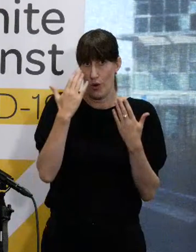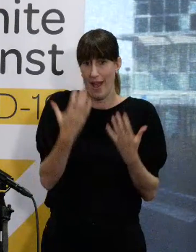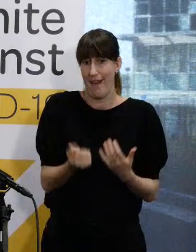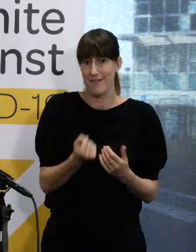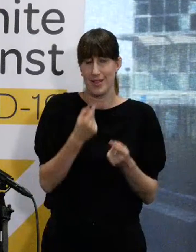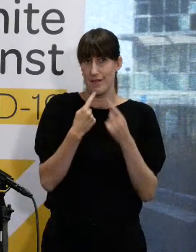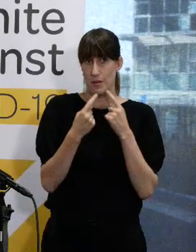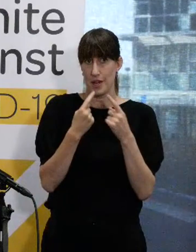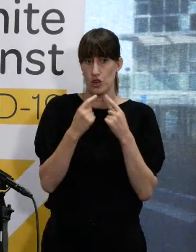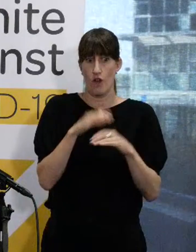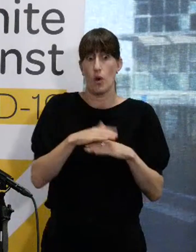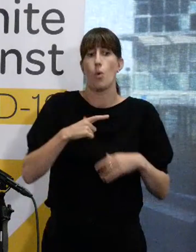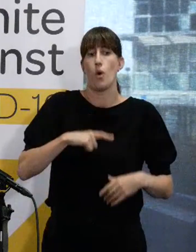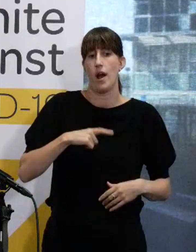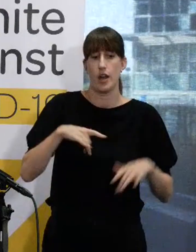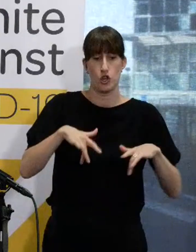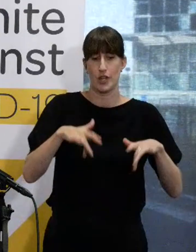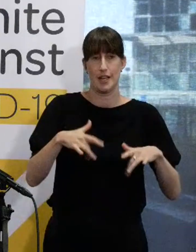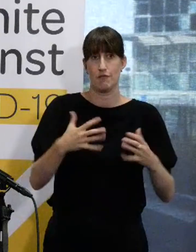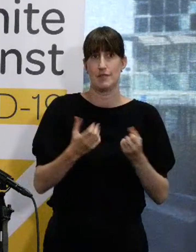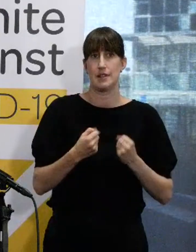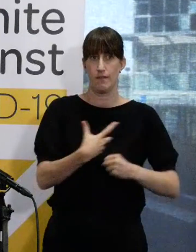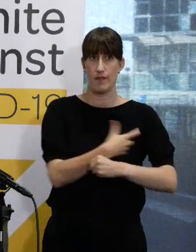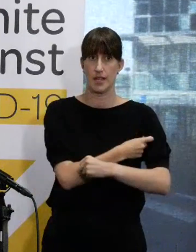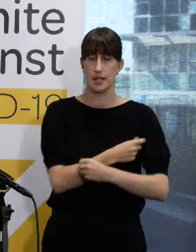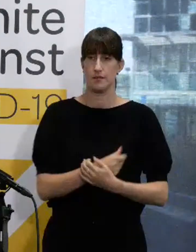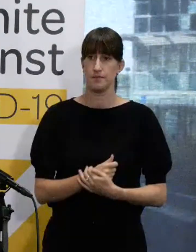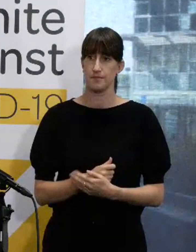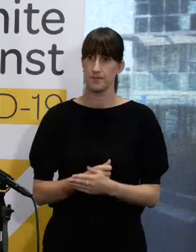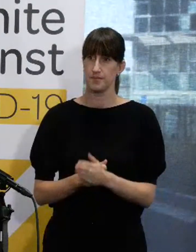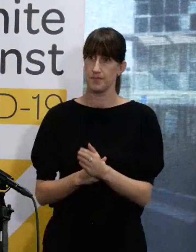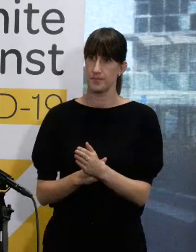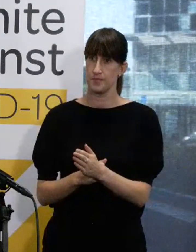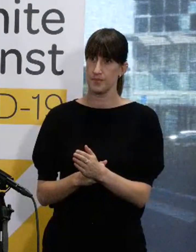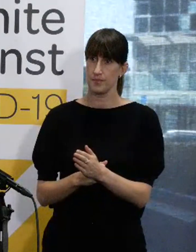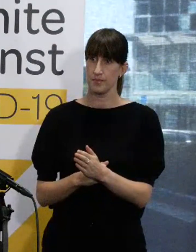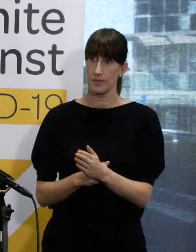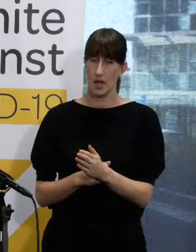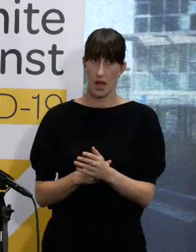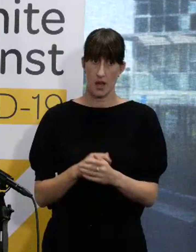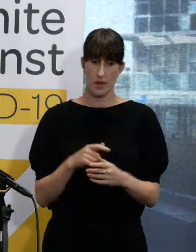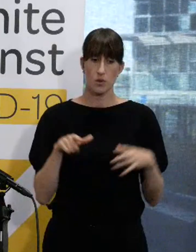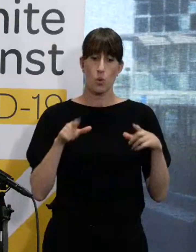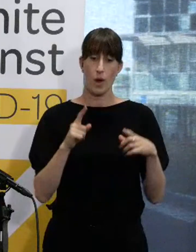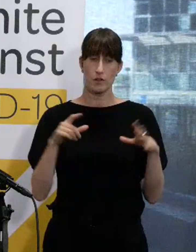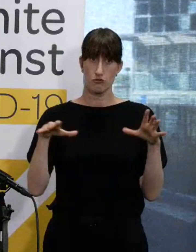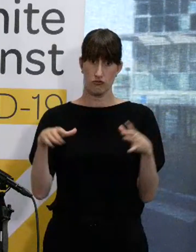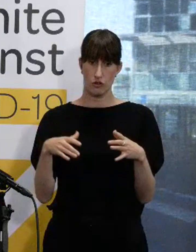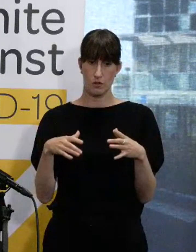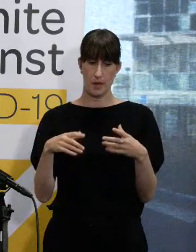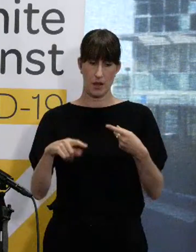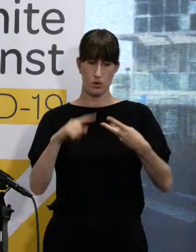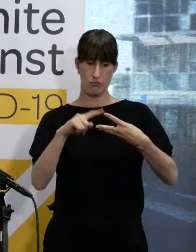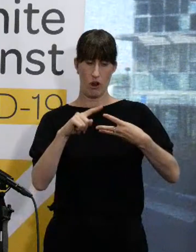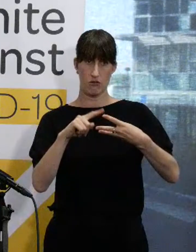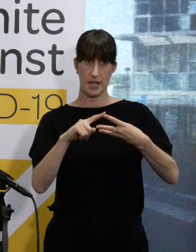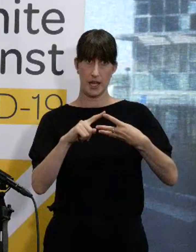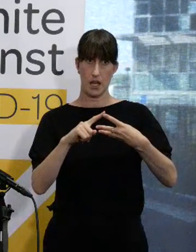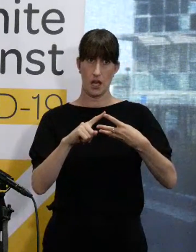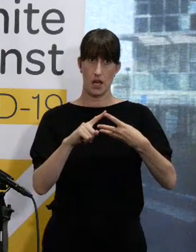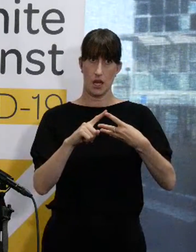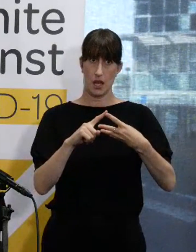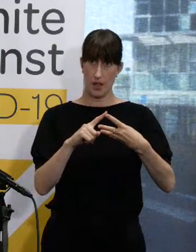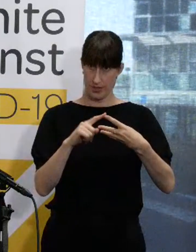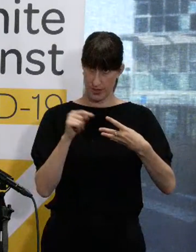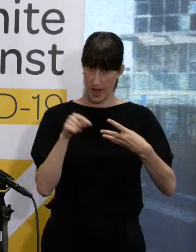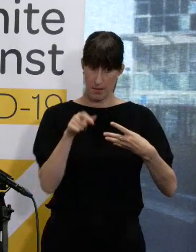been vaccinated. Are they part of that cohort, the 12 to 13,000 people who is that sort of first priority group? Yes, and actually that cohort